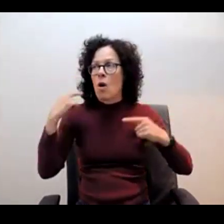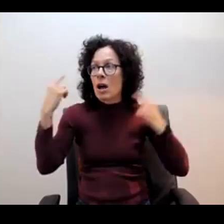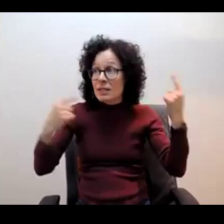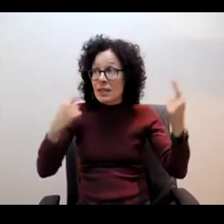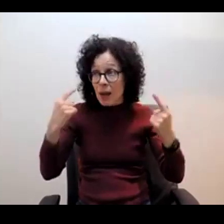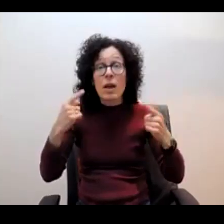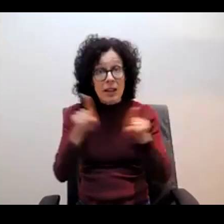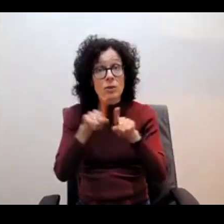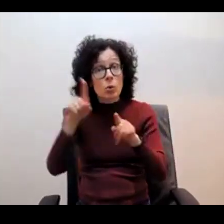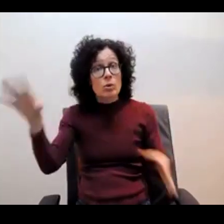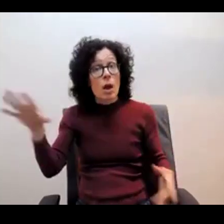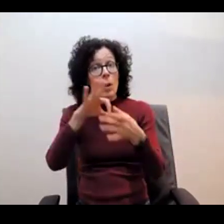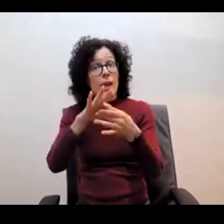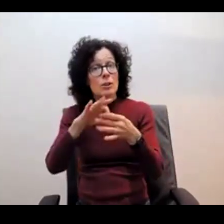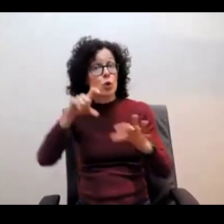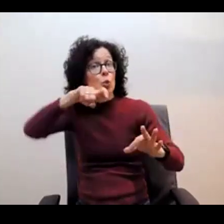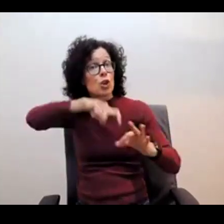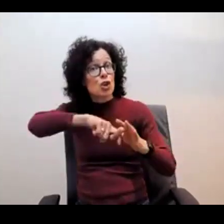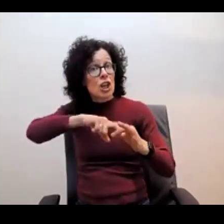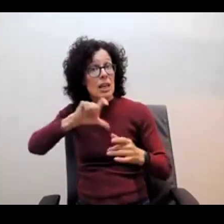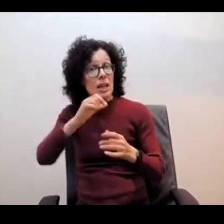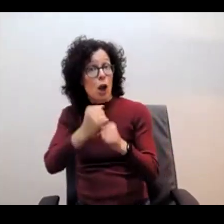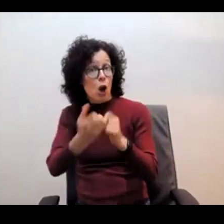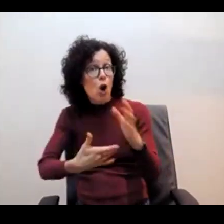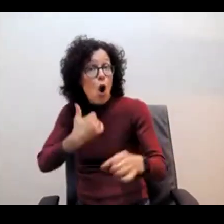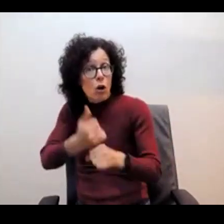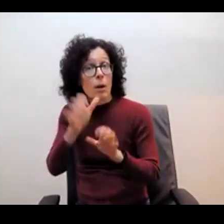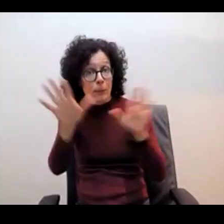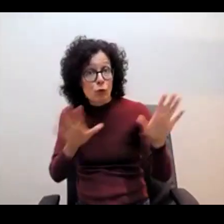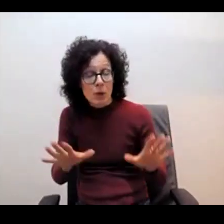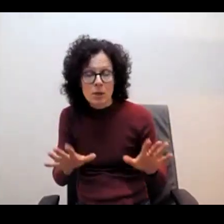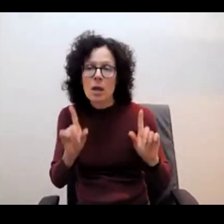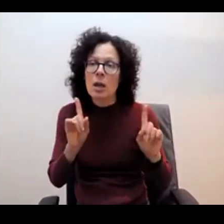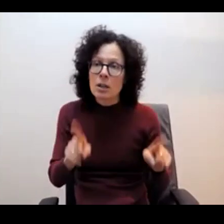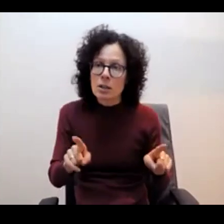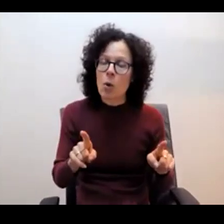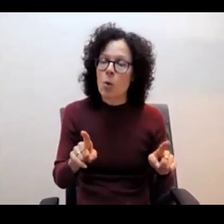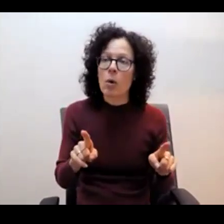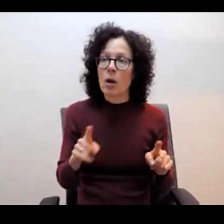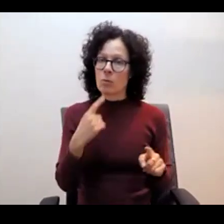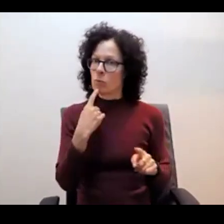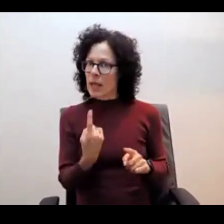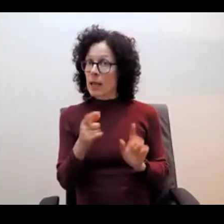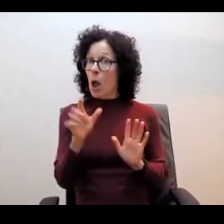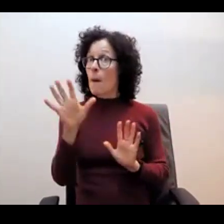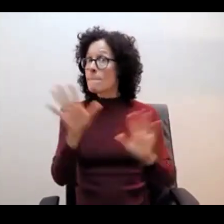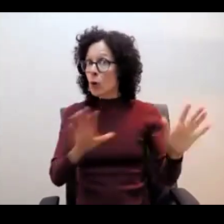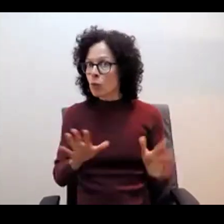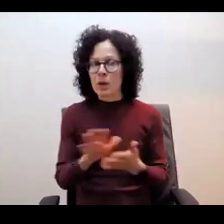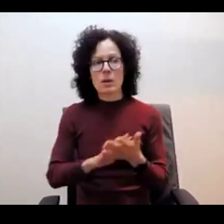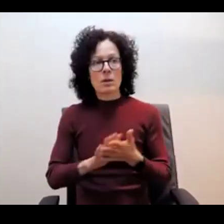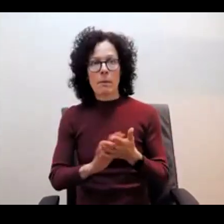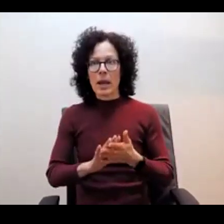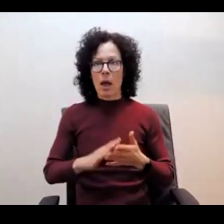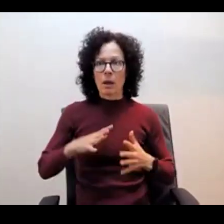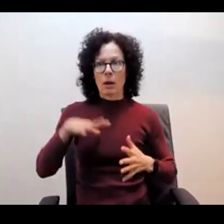Qigong movement. So it doesn't mean when we say movement, we're going to climb a mountain